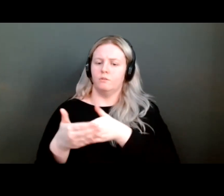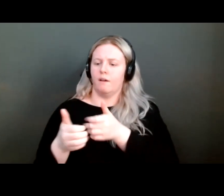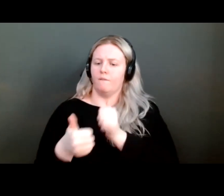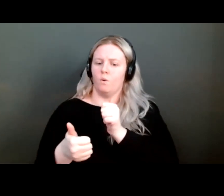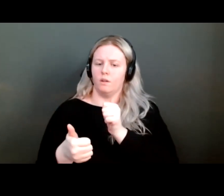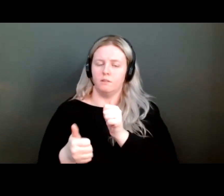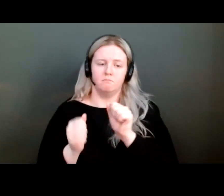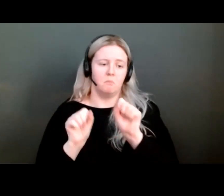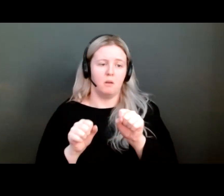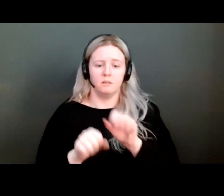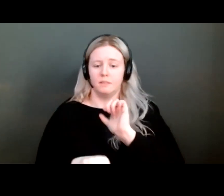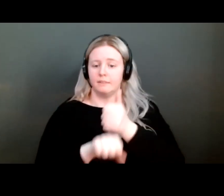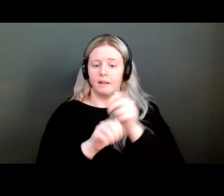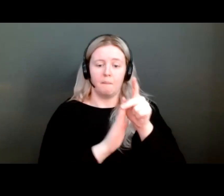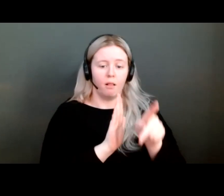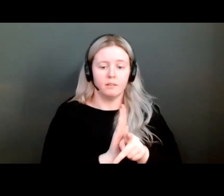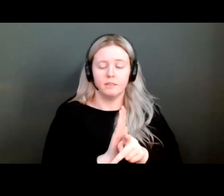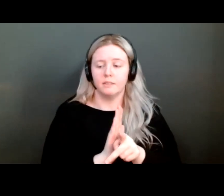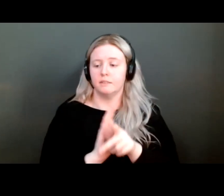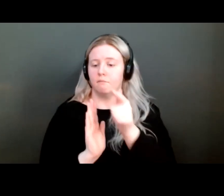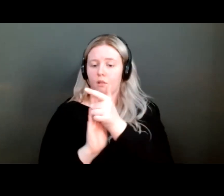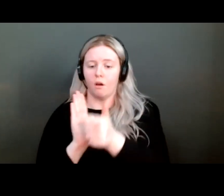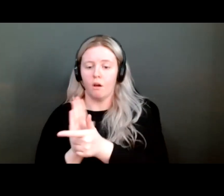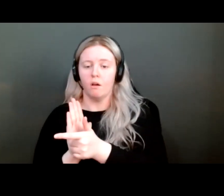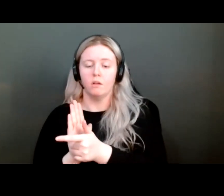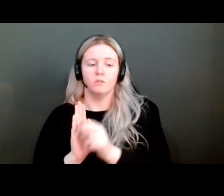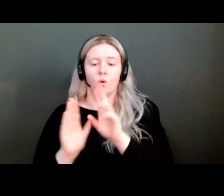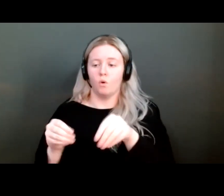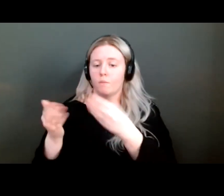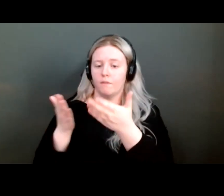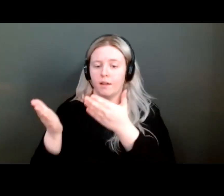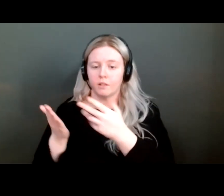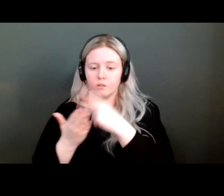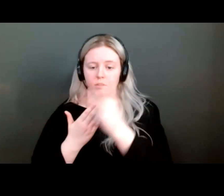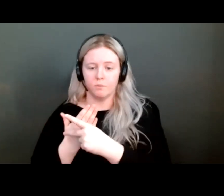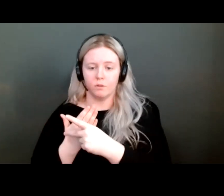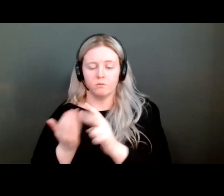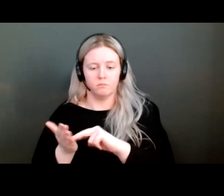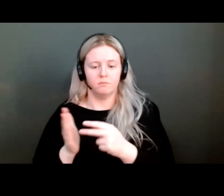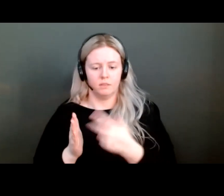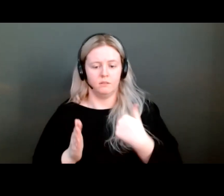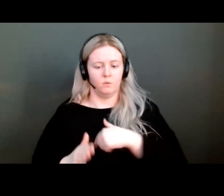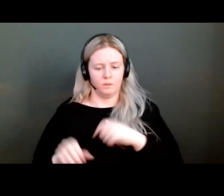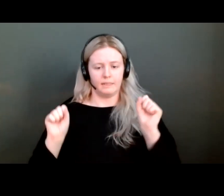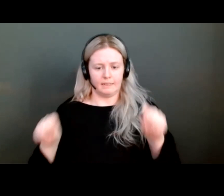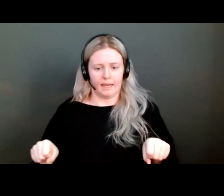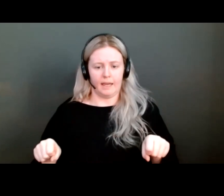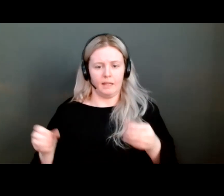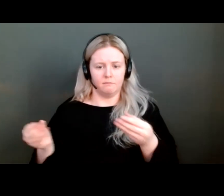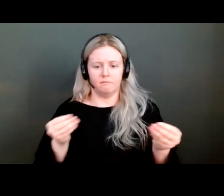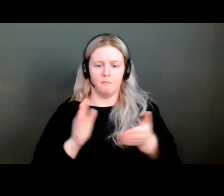policies, legislation, or the delivery of services and programs. We can facilitate positive